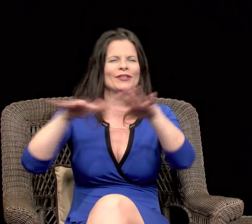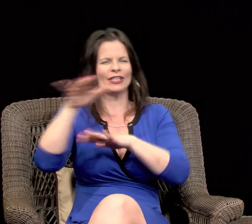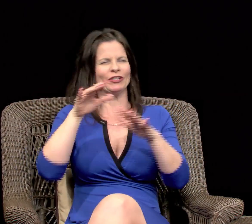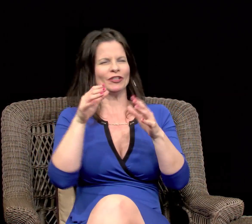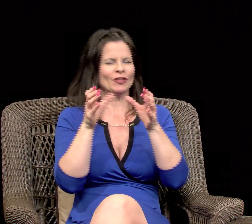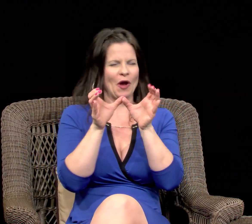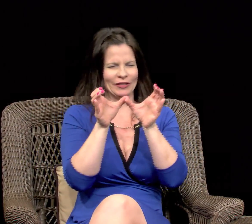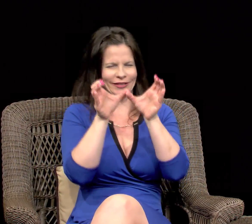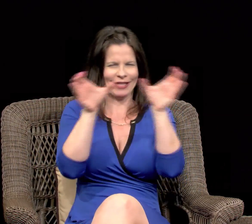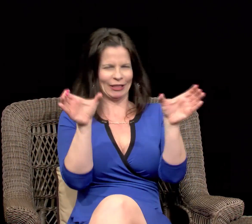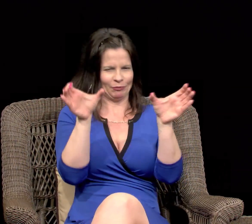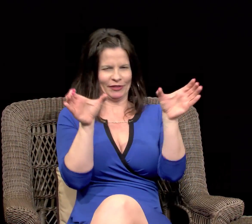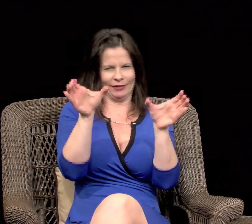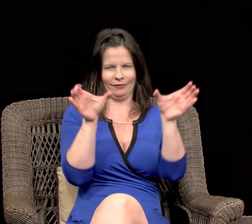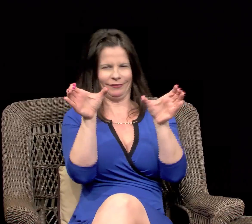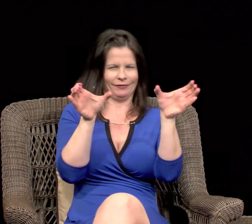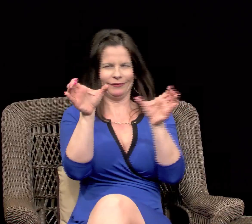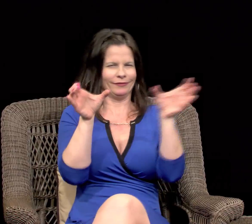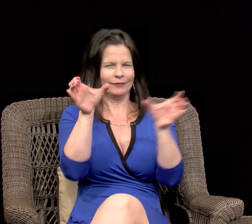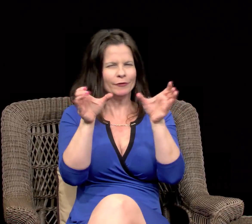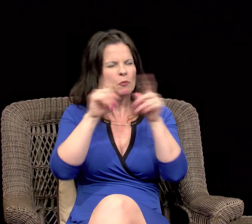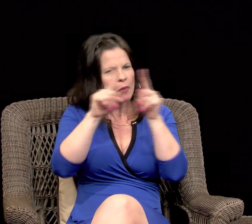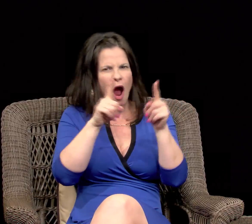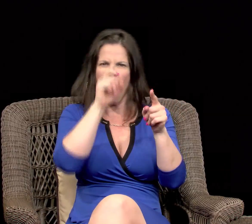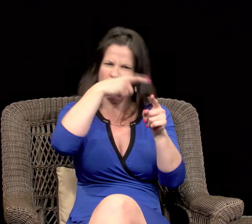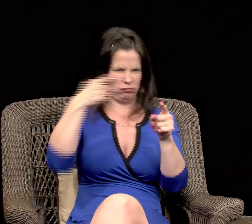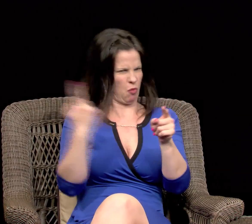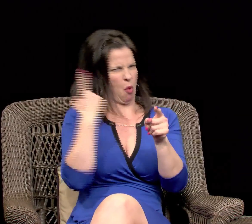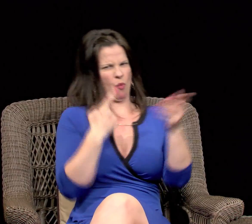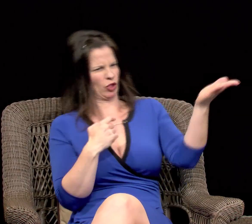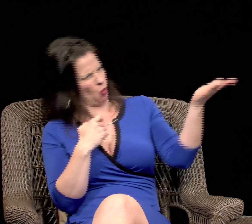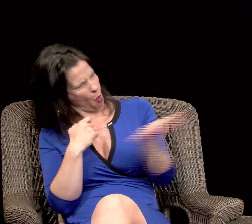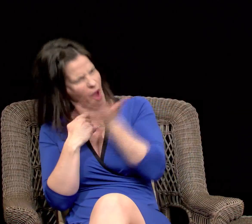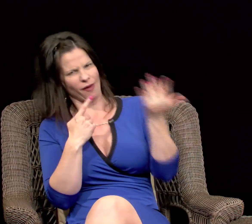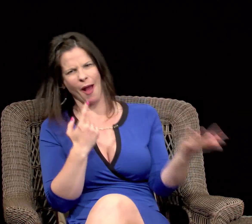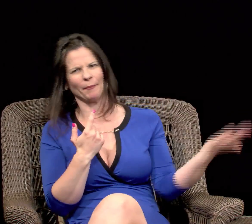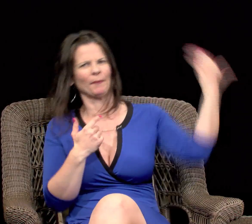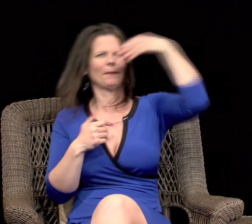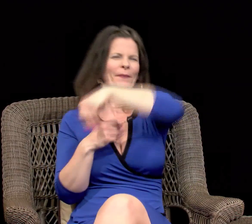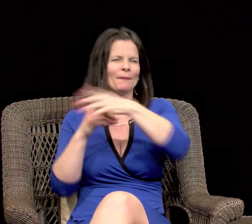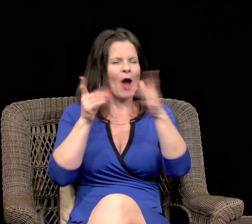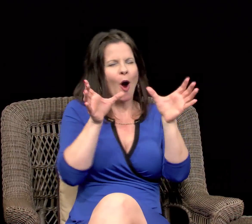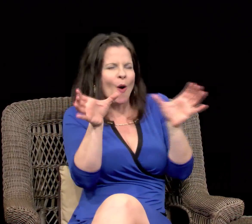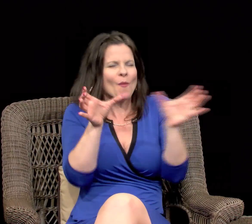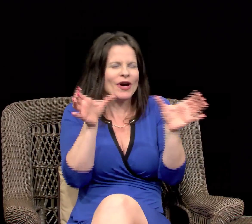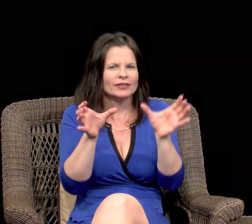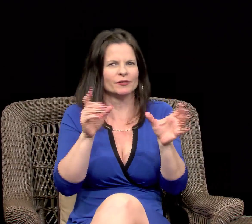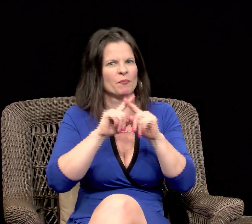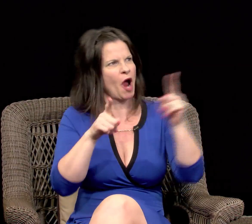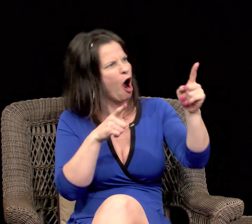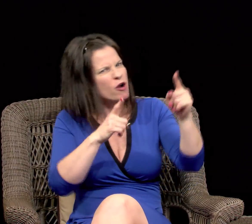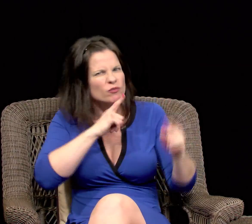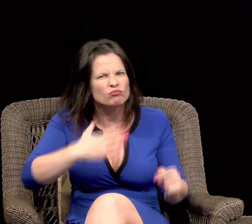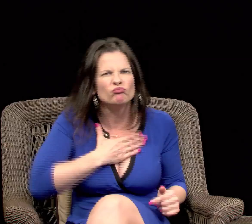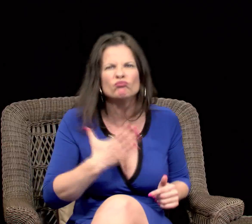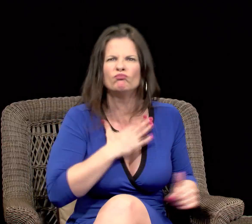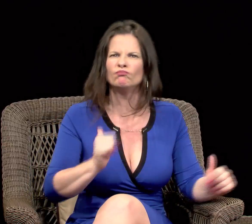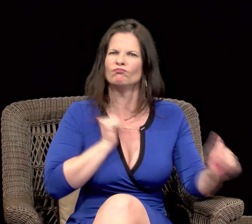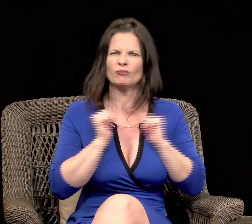aligned with hearing culture. And so understand there's a separation. But she was always so welcoming. And